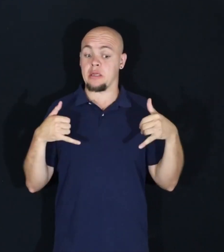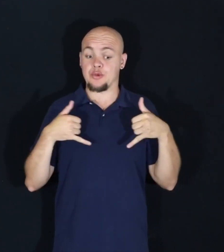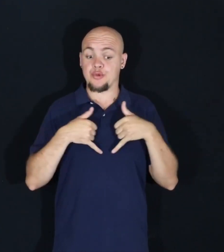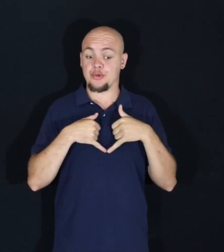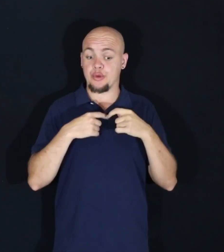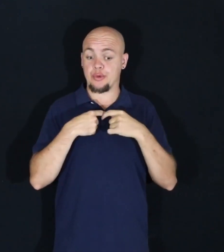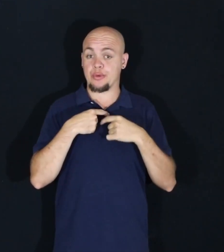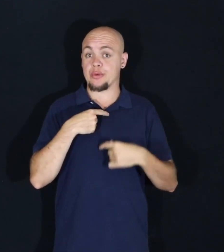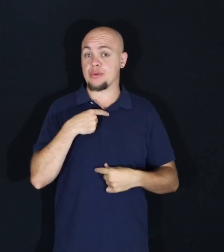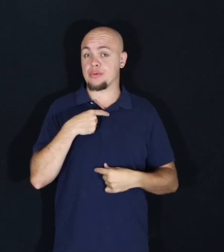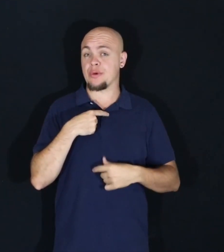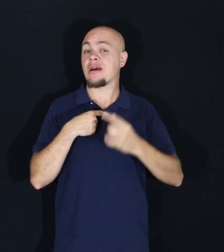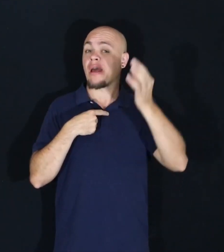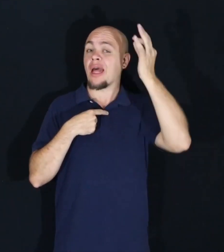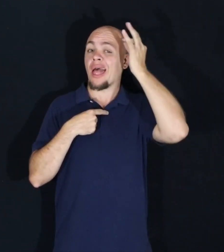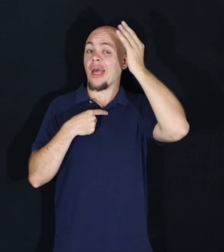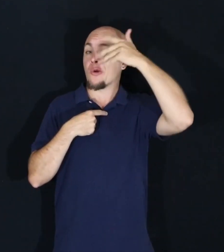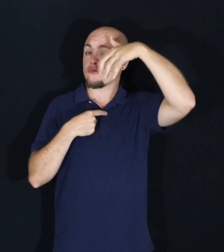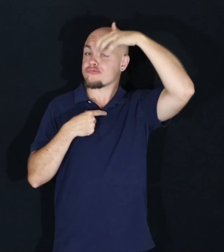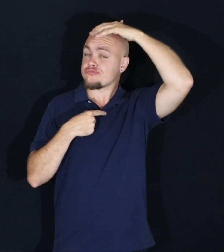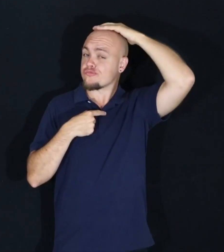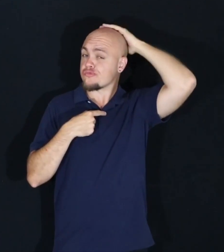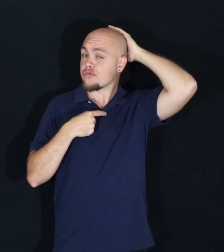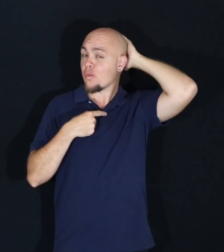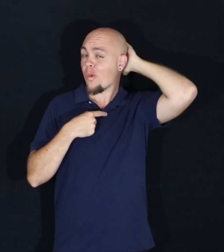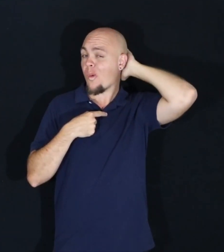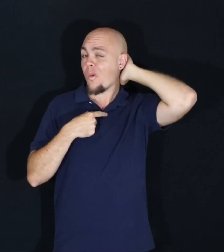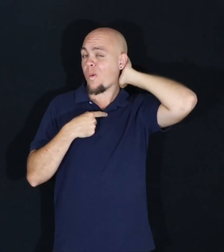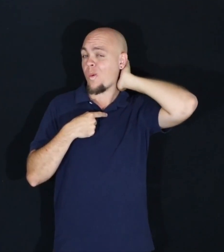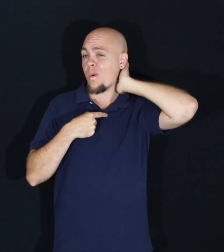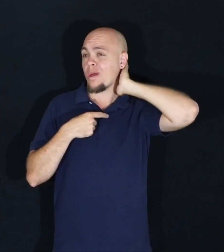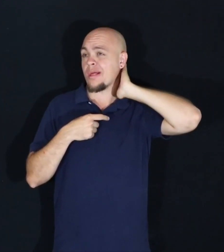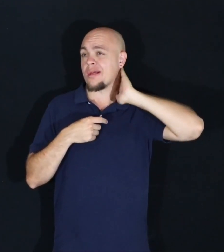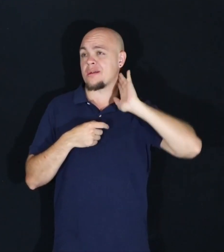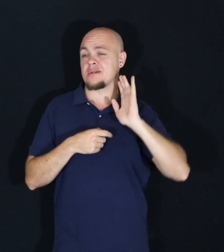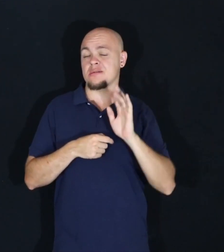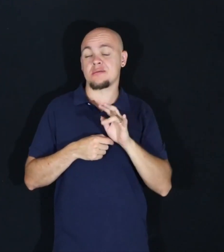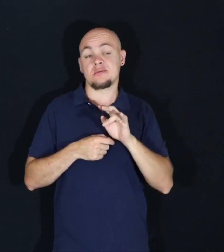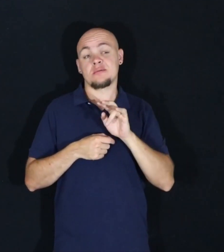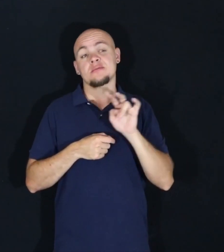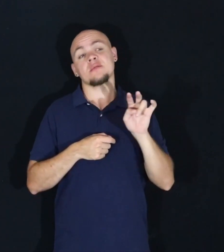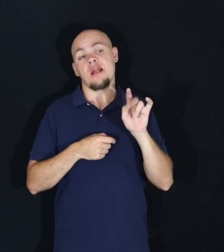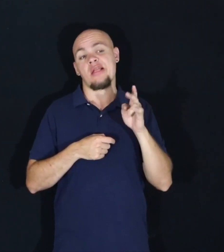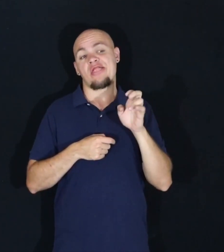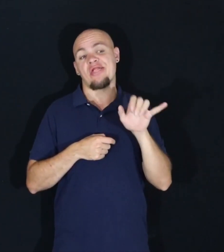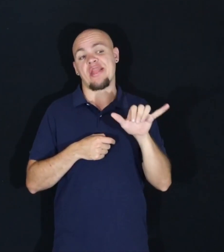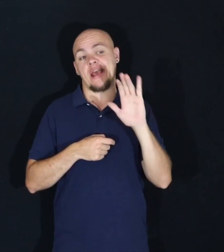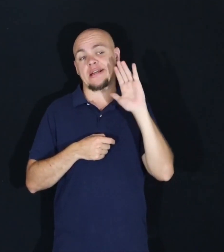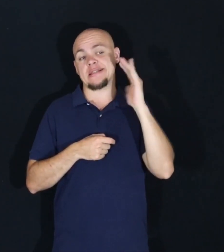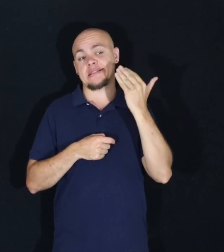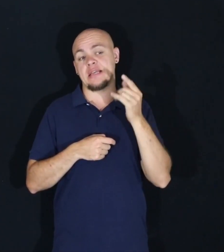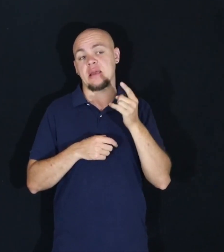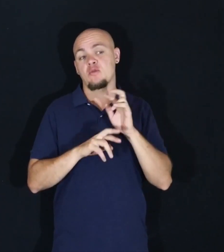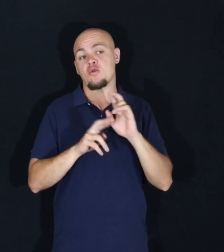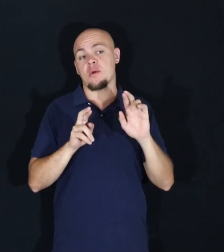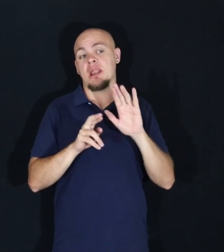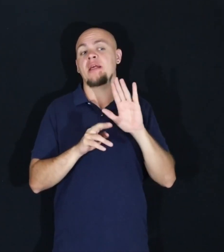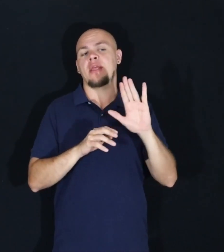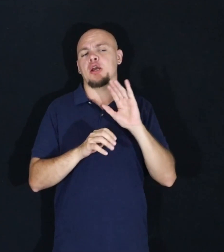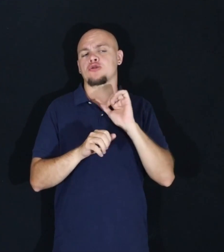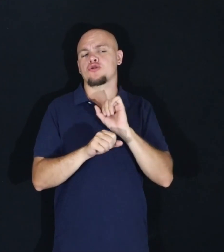tie with a gelled hairdo higher than my grades, and said, "They sure look ready to pass their job